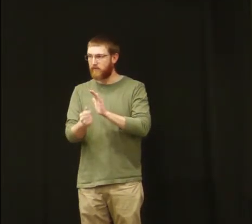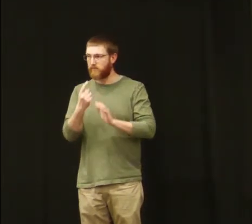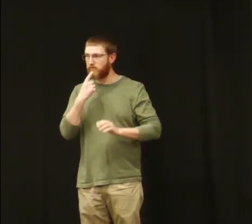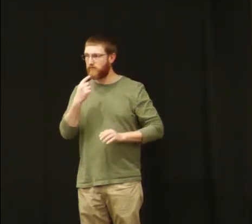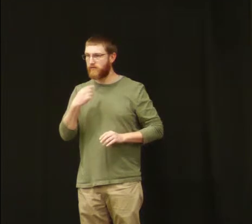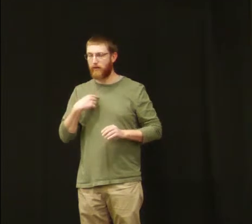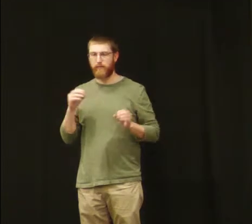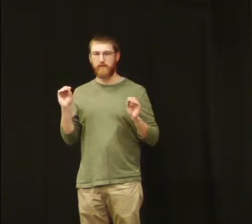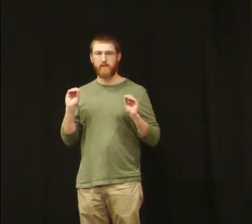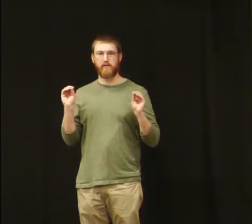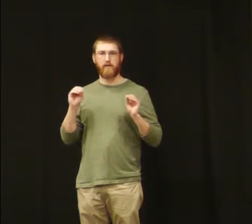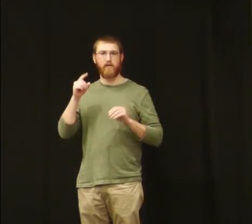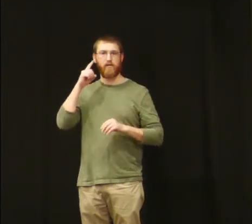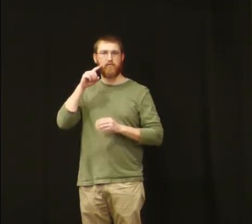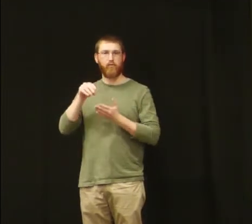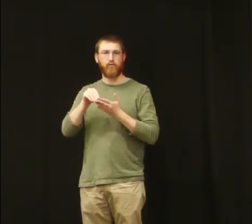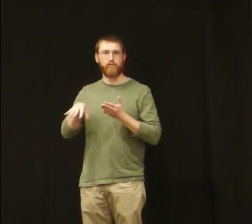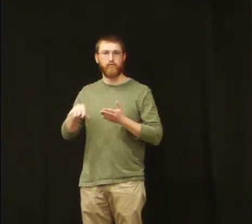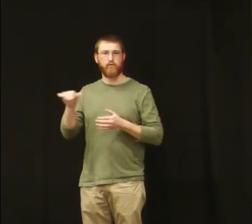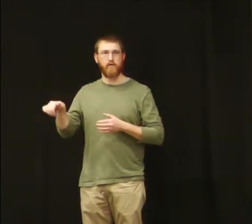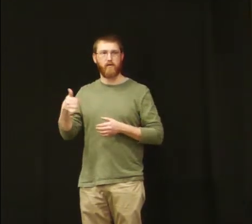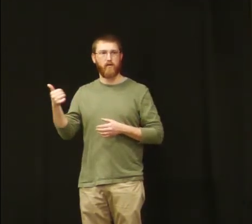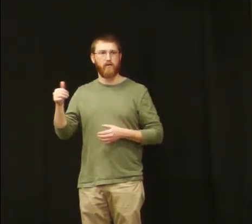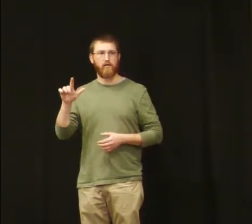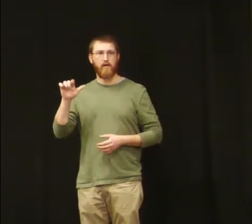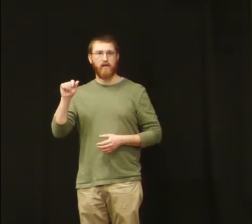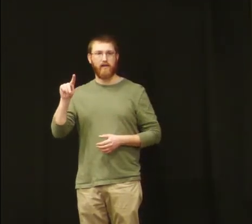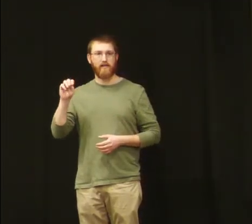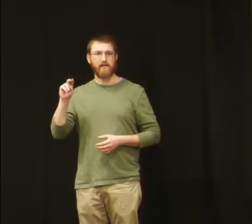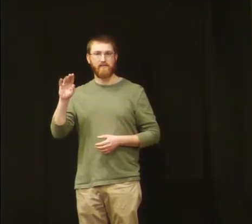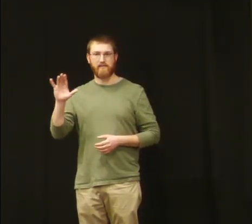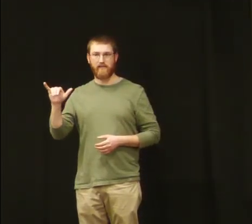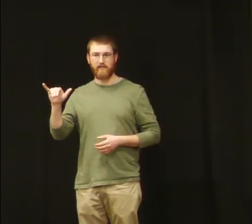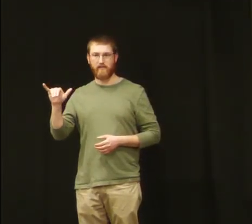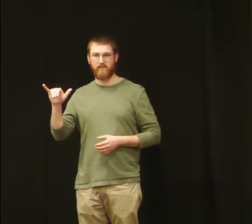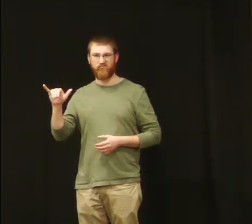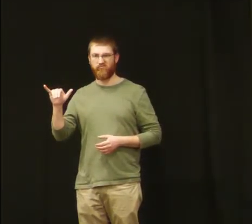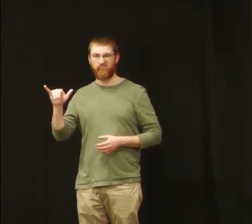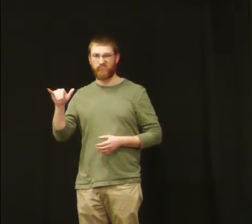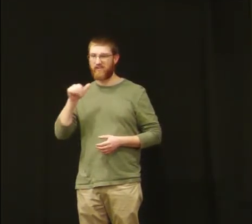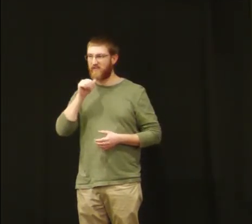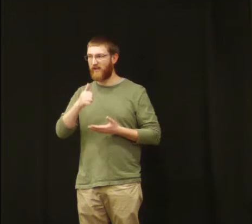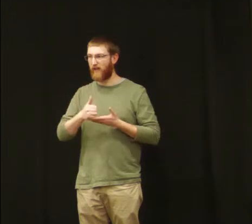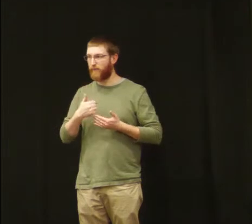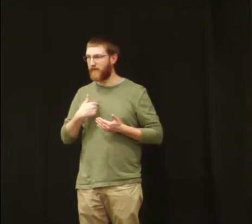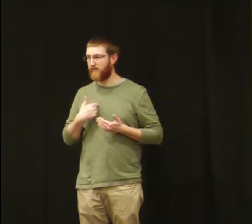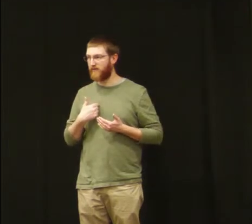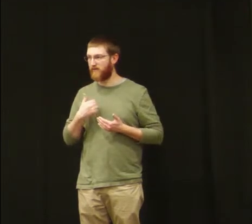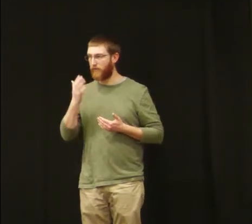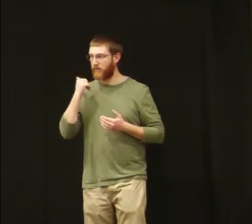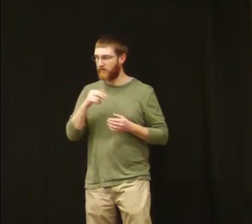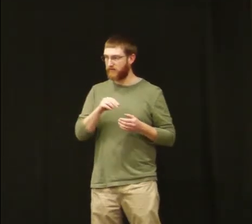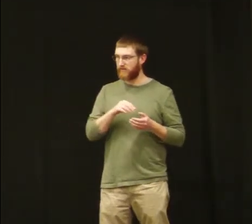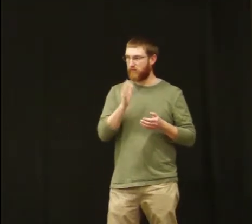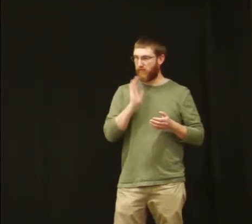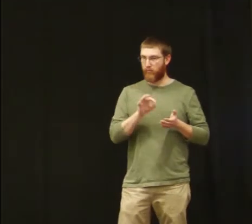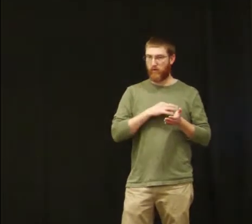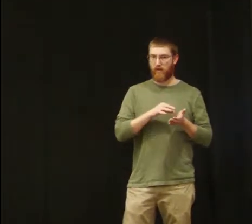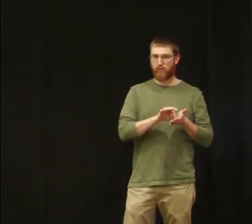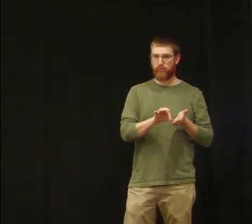doing on the other one I told you, whichever that was. Latency. Thank you, latency. Thank you.